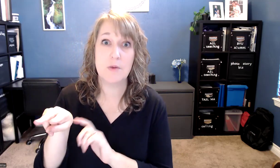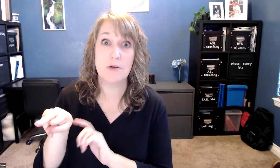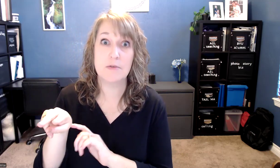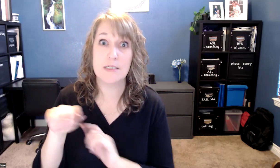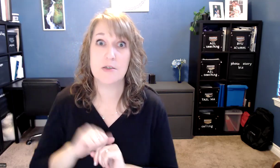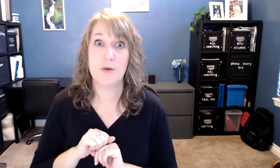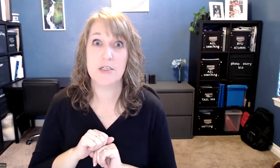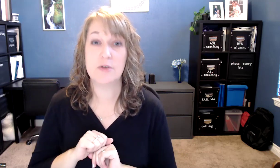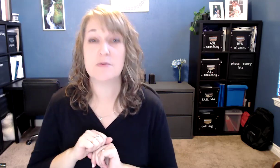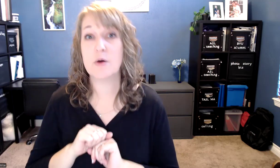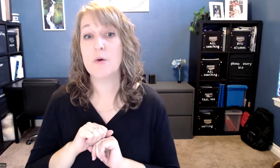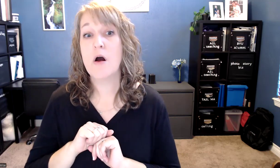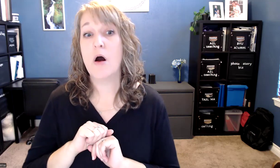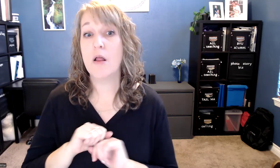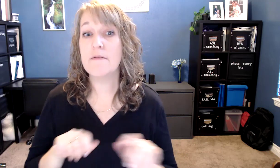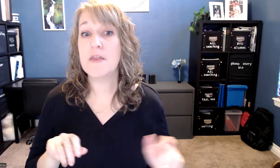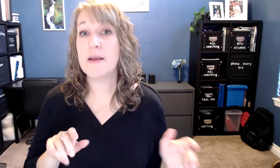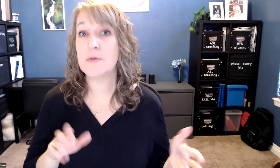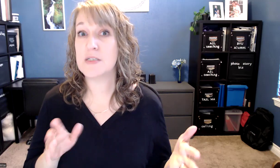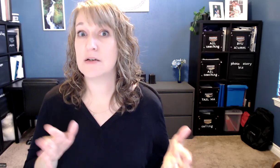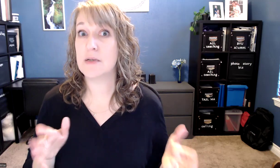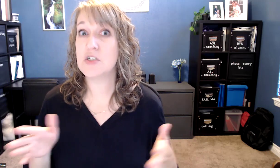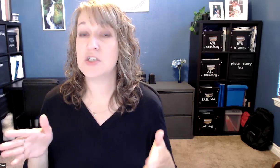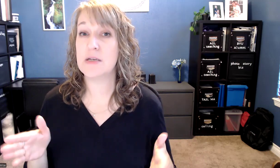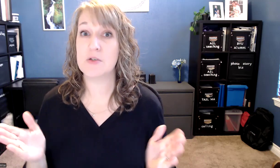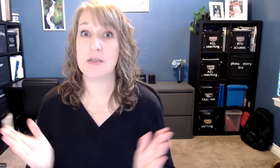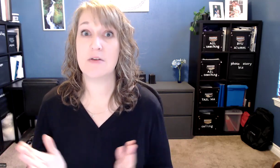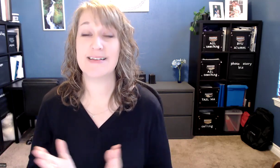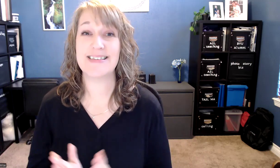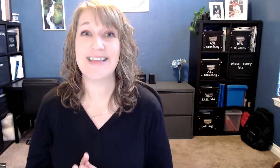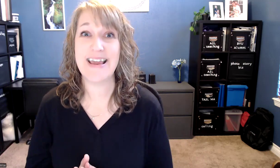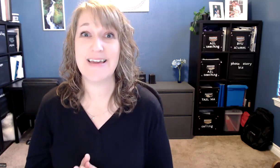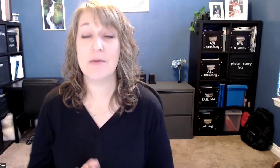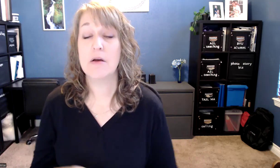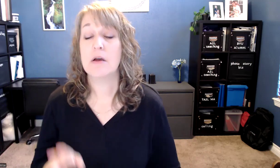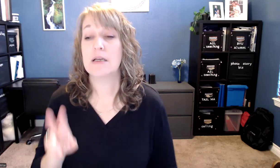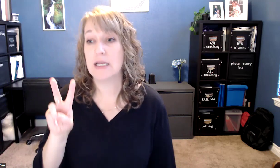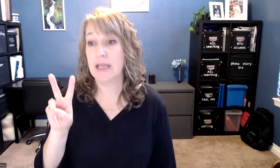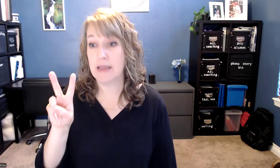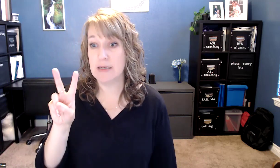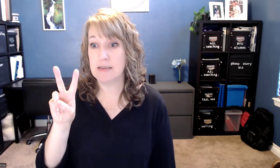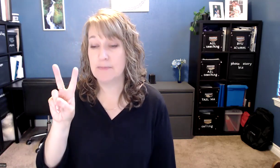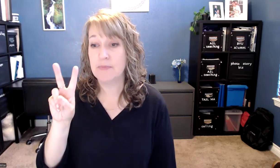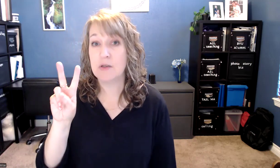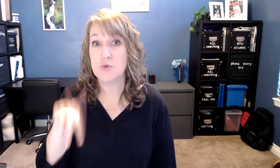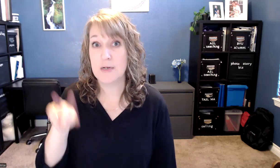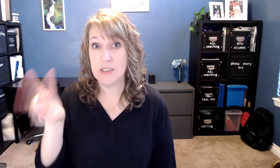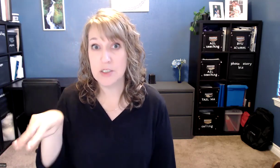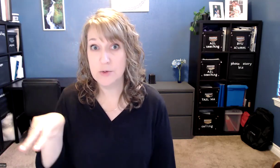with your wrist in 22. So all of the numbers, that double-digit numbers that are the same, get signed like this: 22,